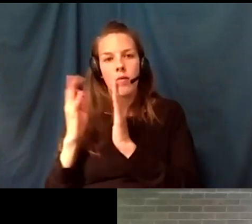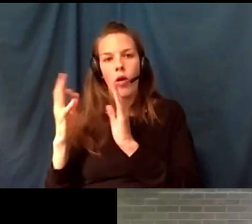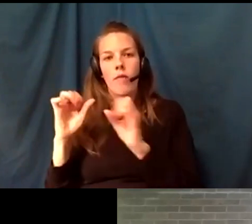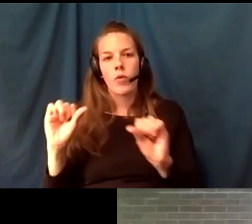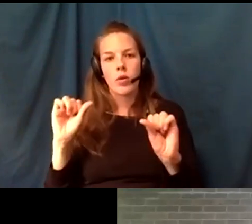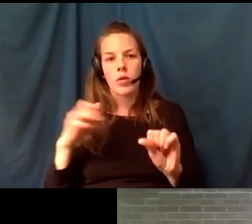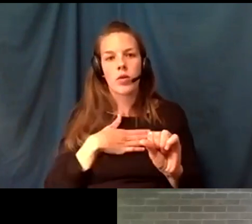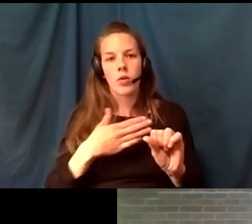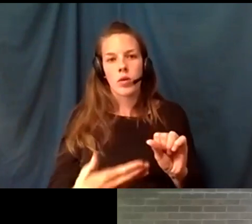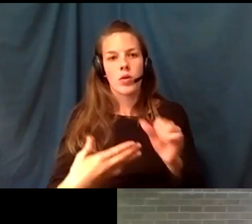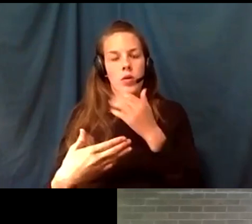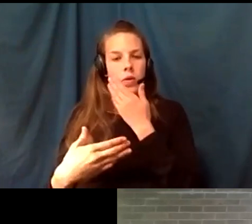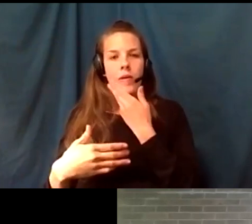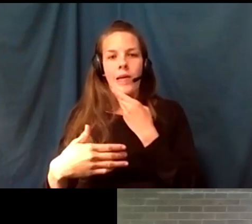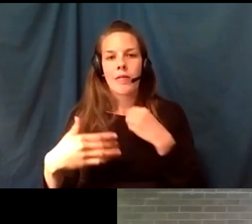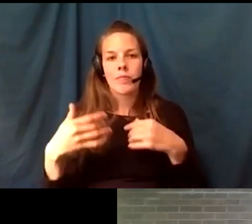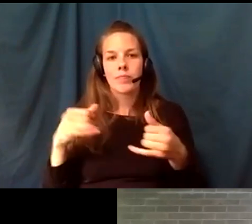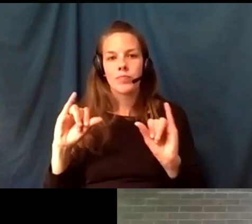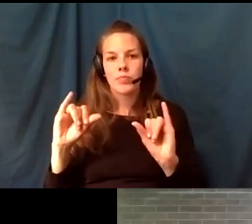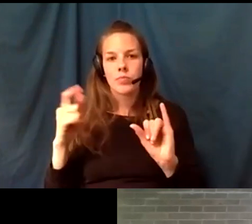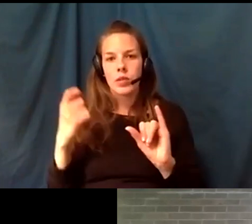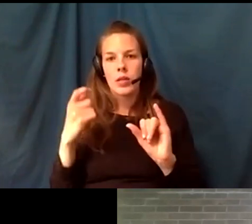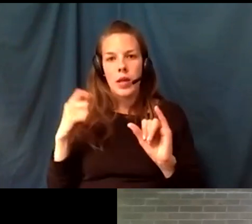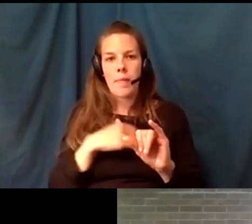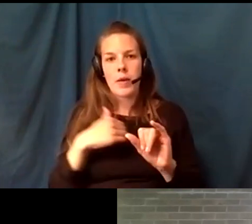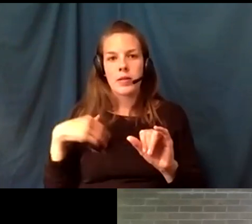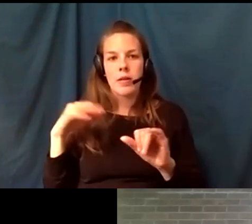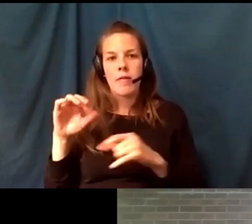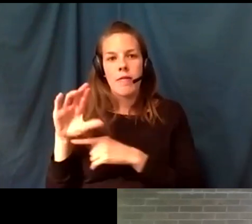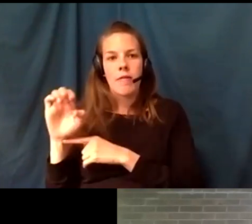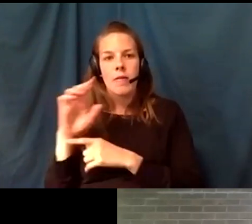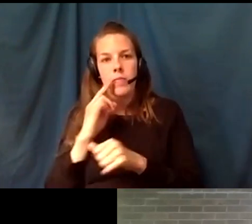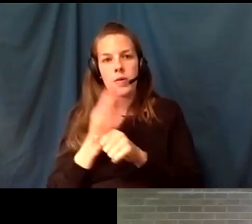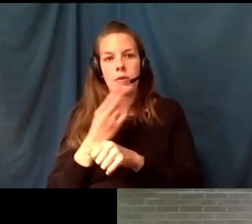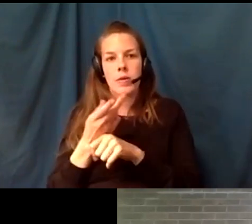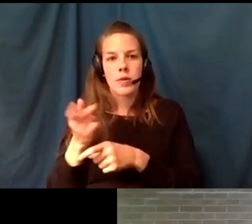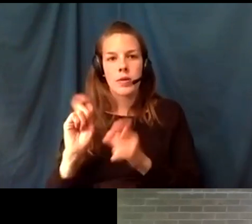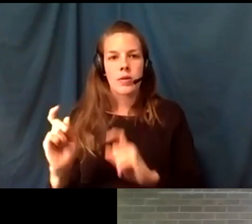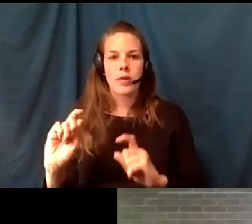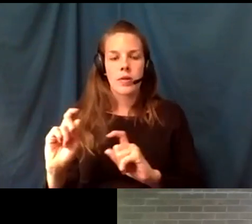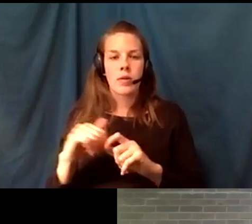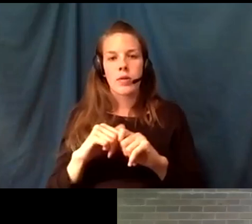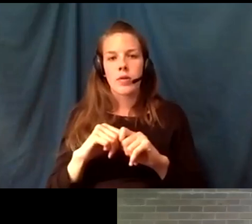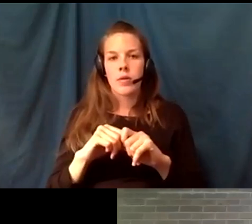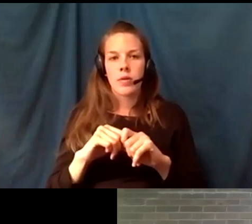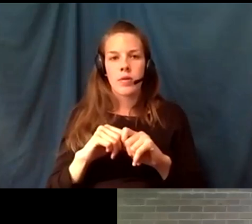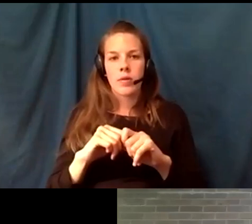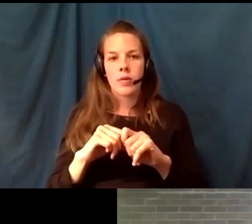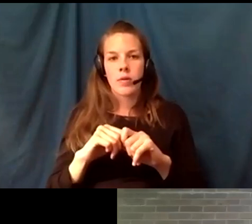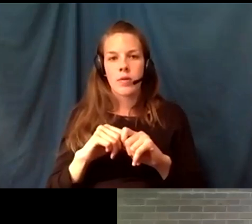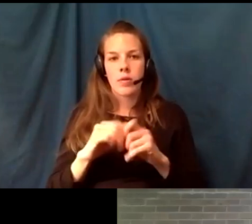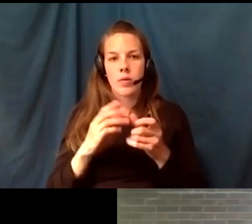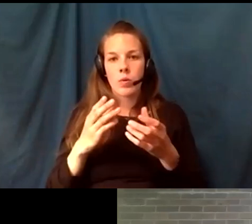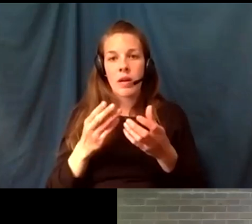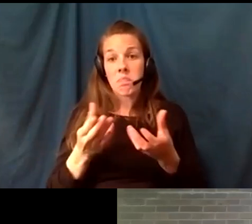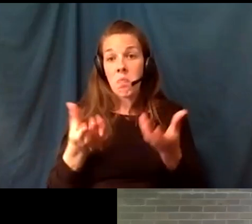and willing that we could still draft their membership fees, only it would be used as a donation. And we had overwhelming support.